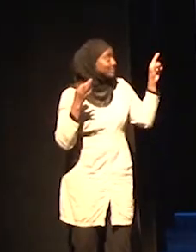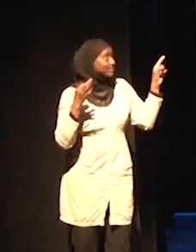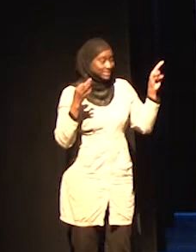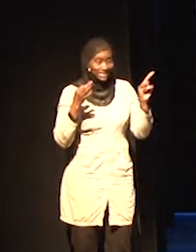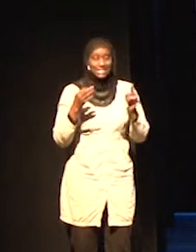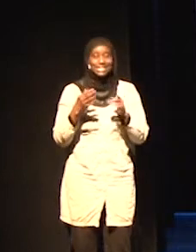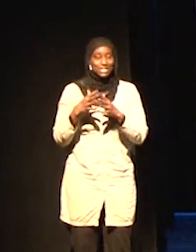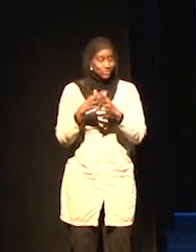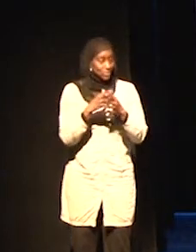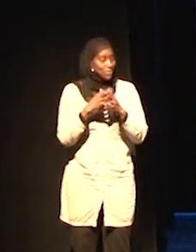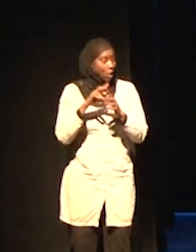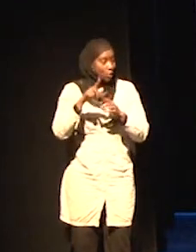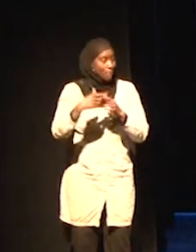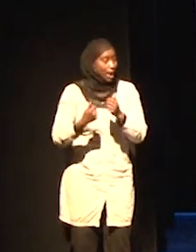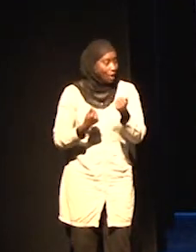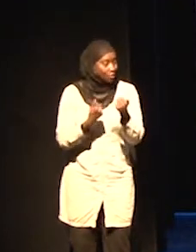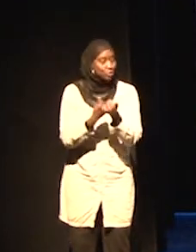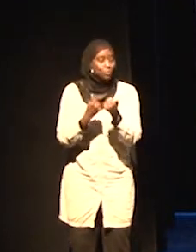what Americans are all about.